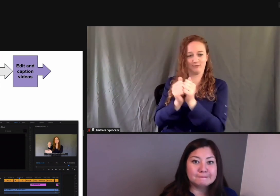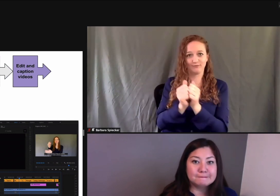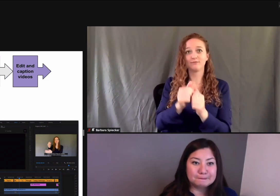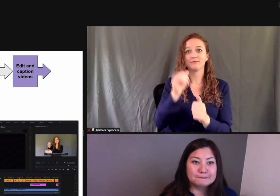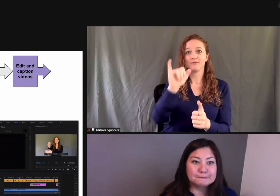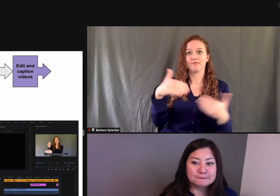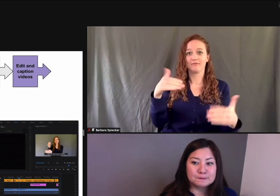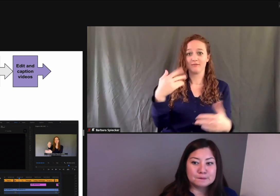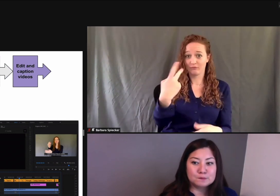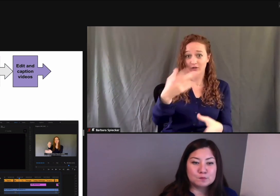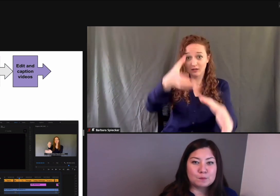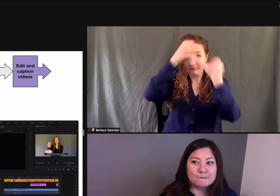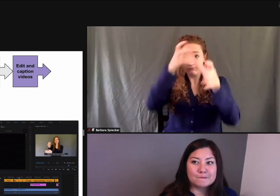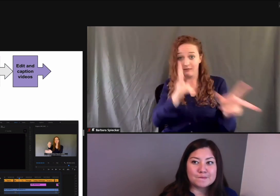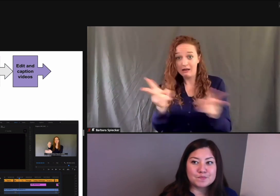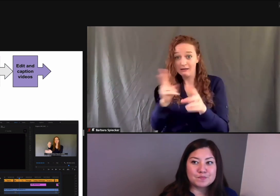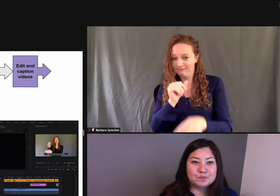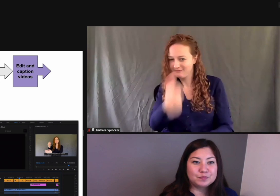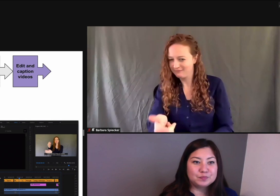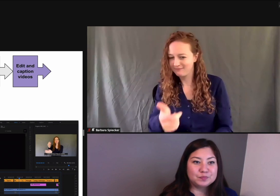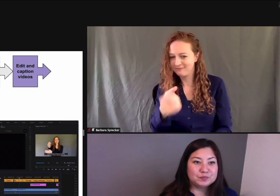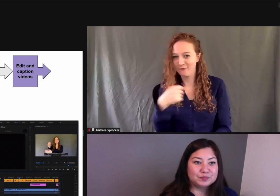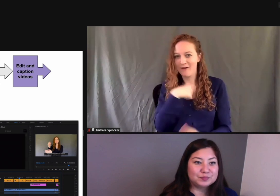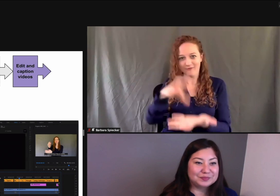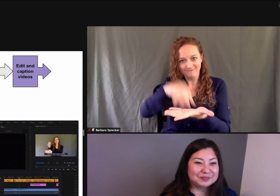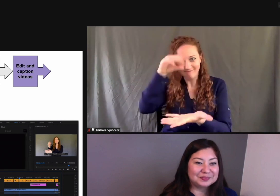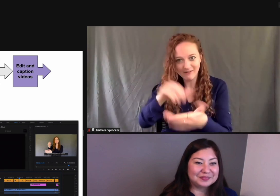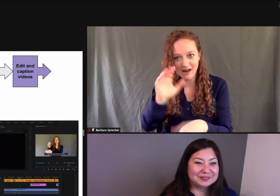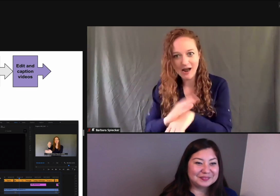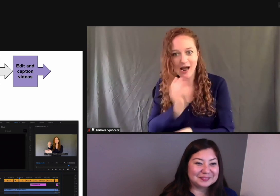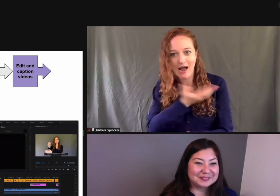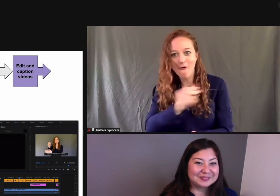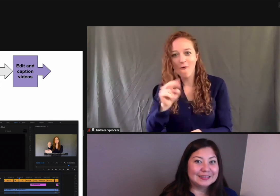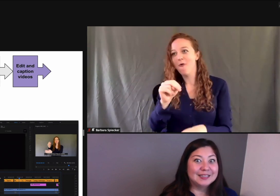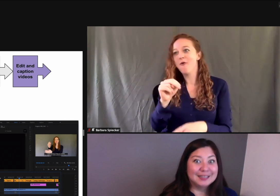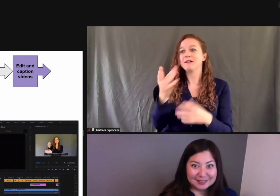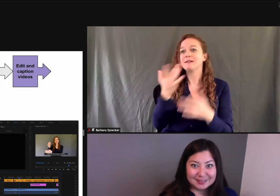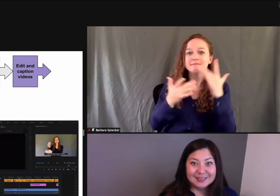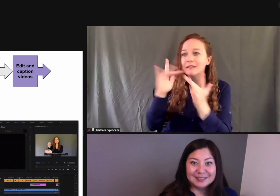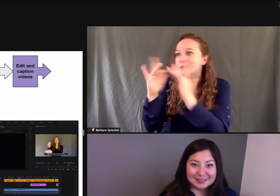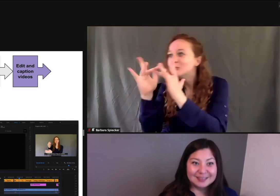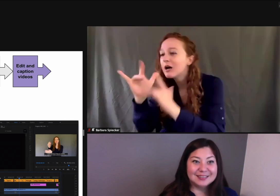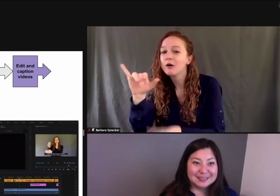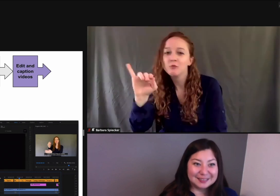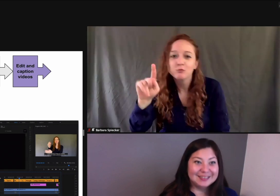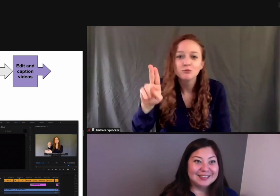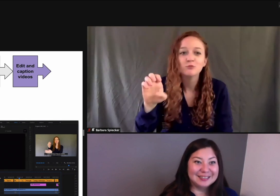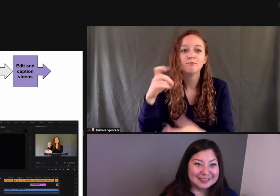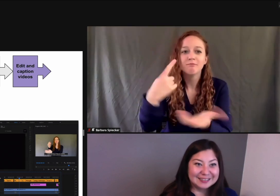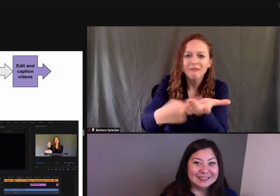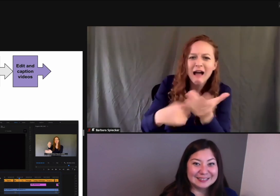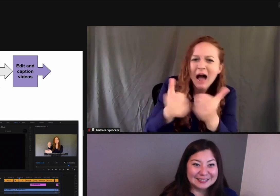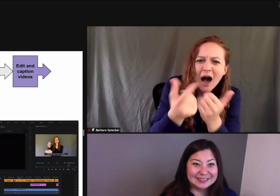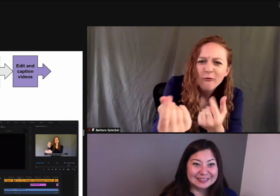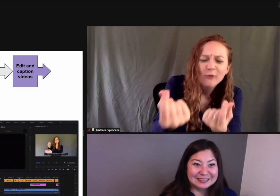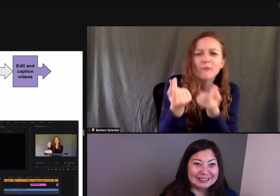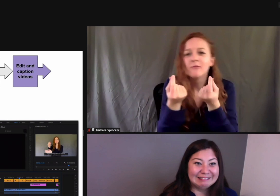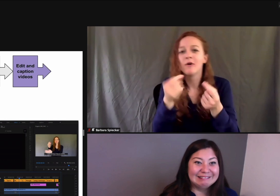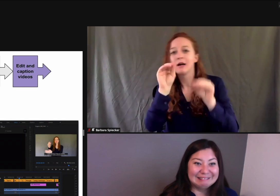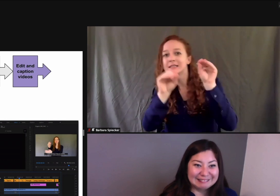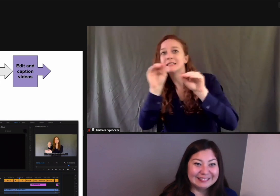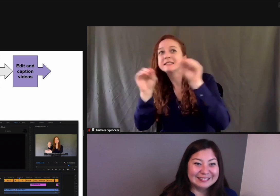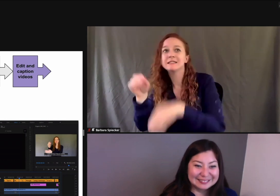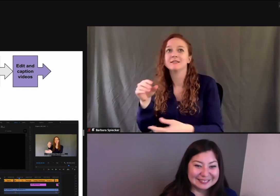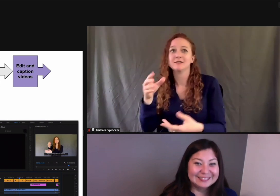Yeah, so once I've completed the signing portion, we will review it. I'm going to watch through and